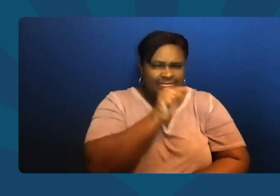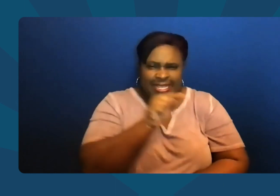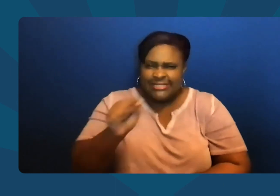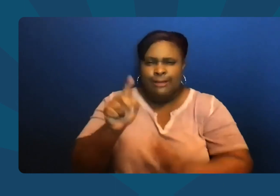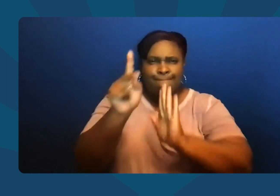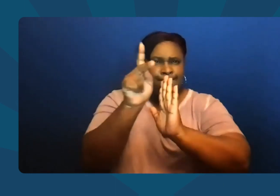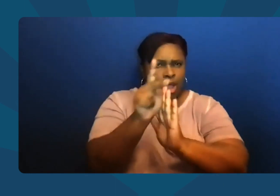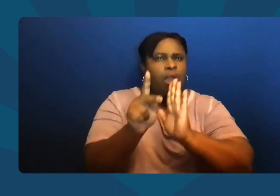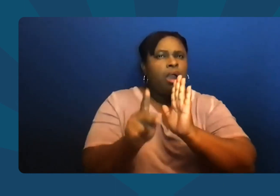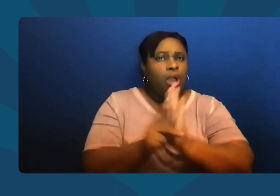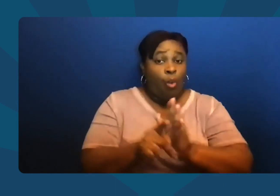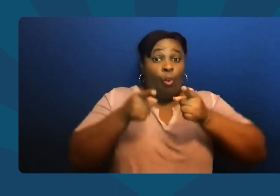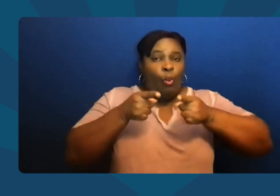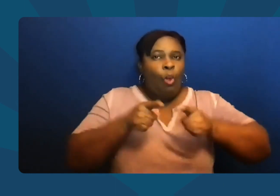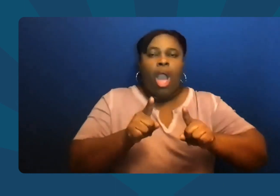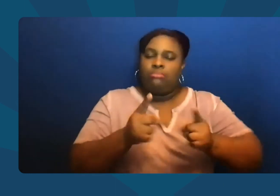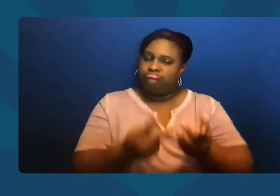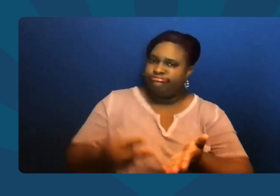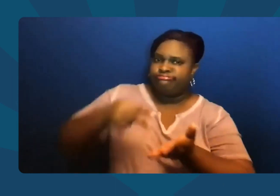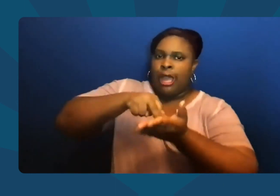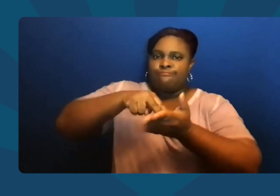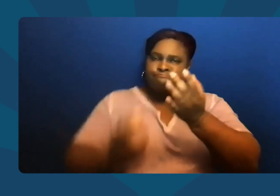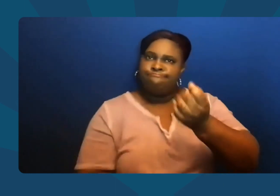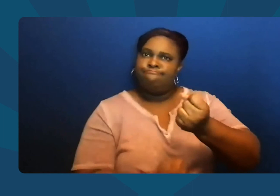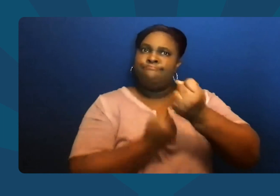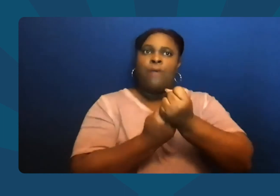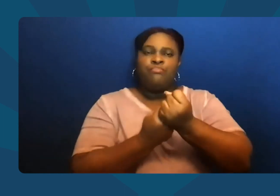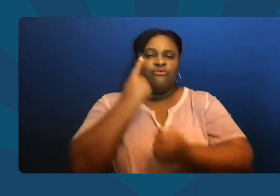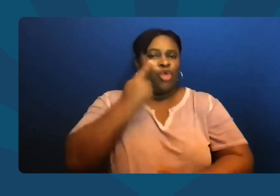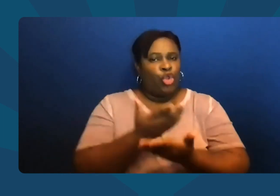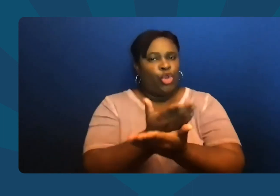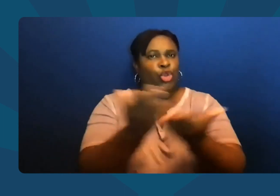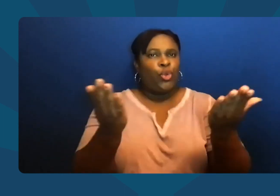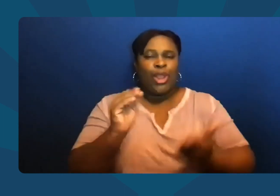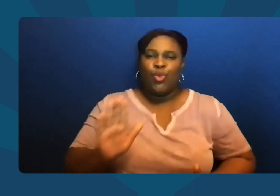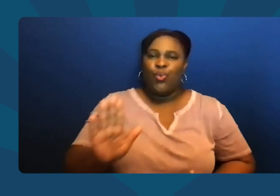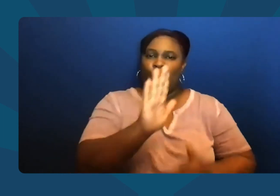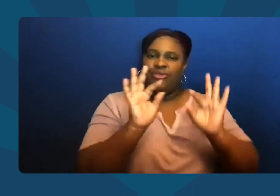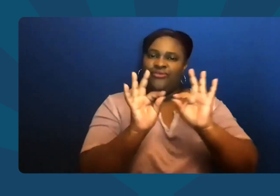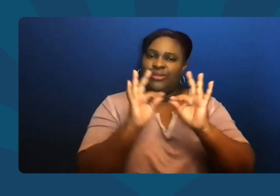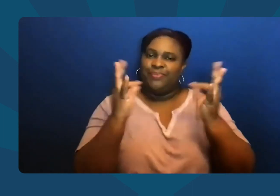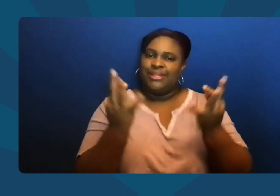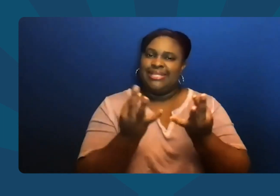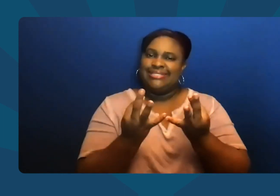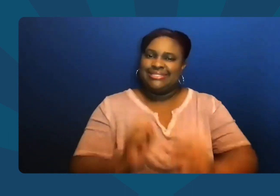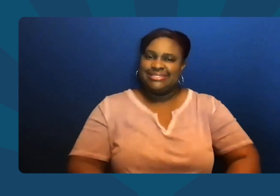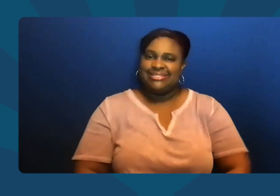He will keep fighting for these policies while always standing up for you and your family.